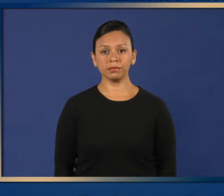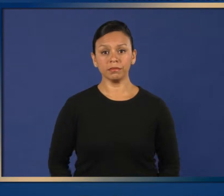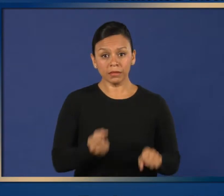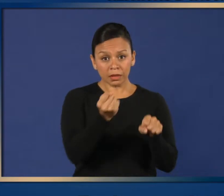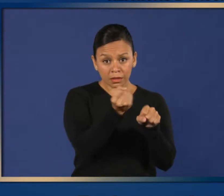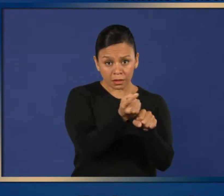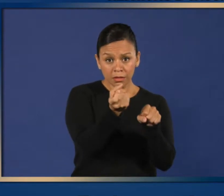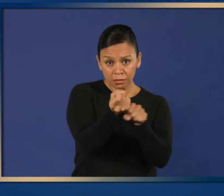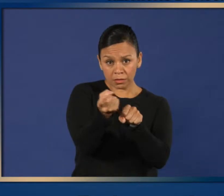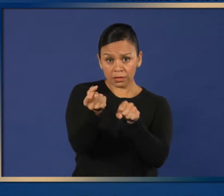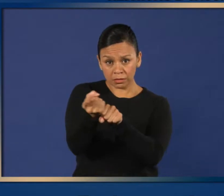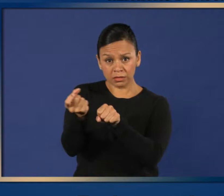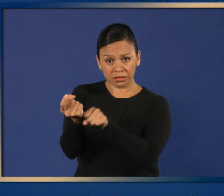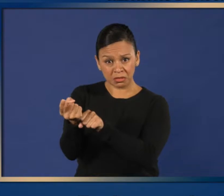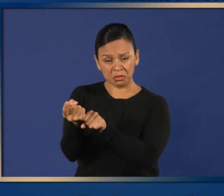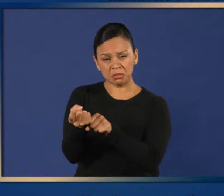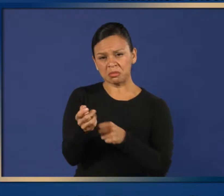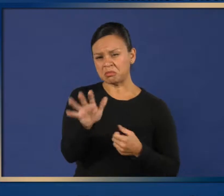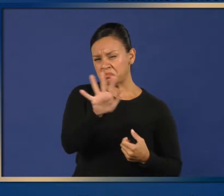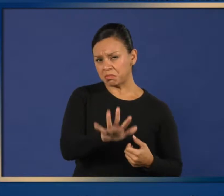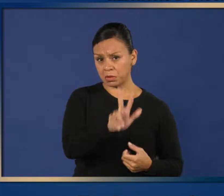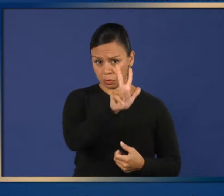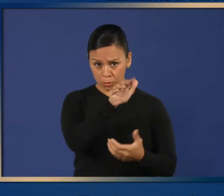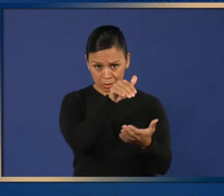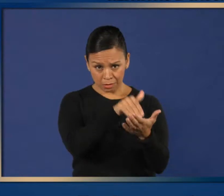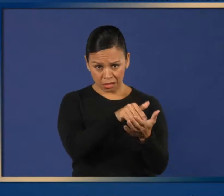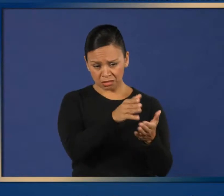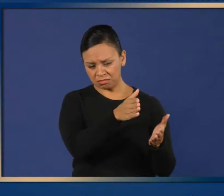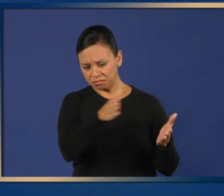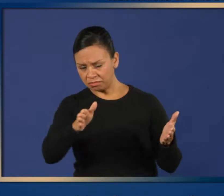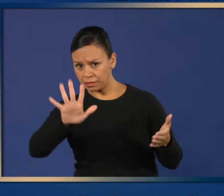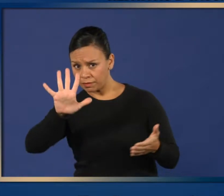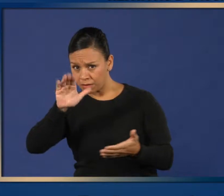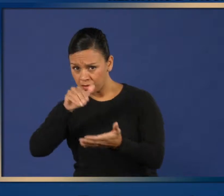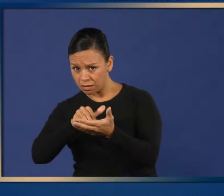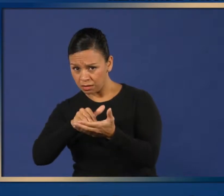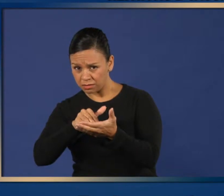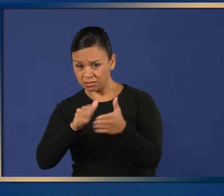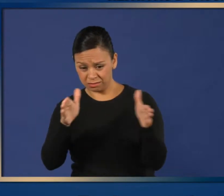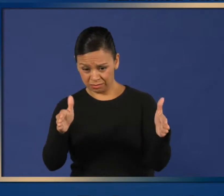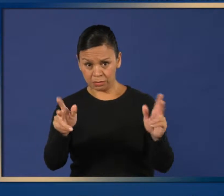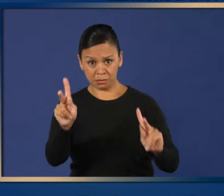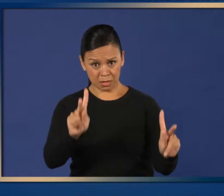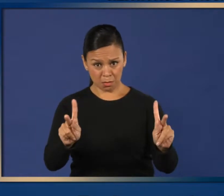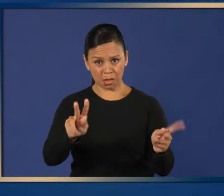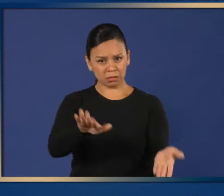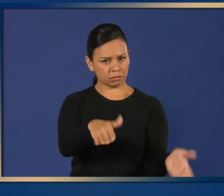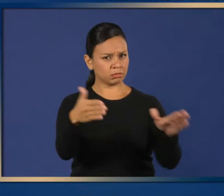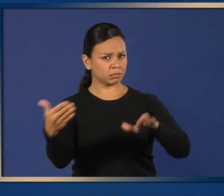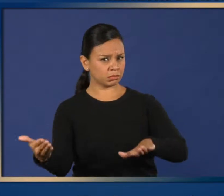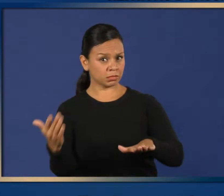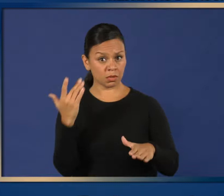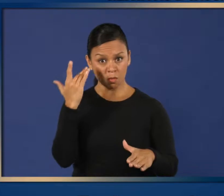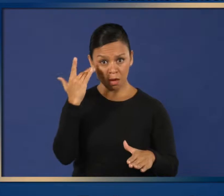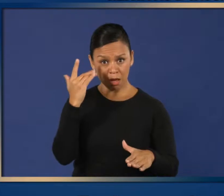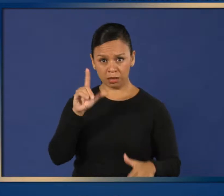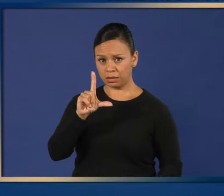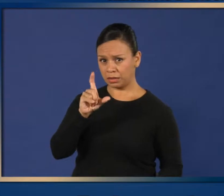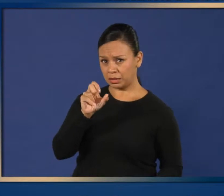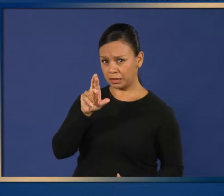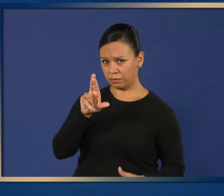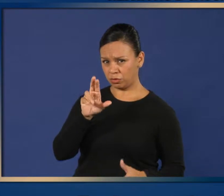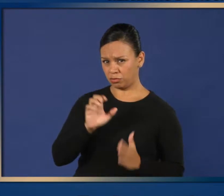Each year, about 3,000 to 5,000 people die from cirrhosis or liver